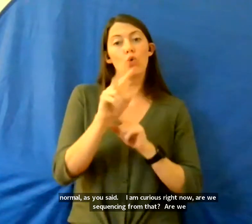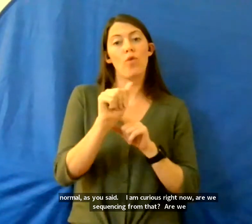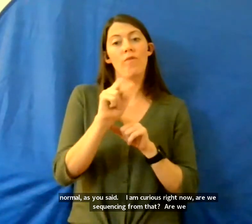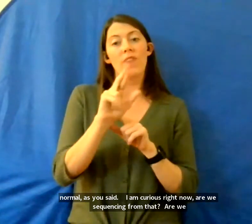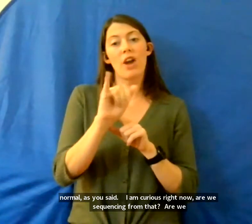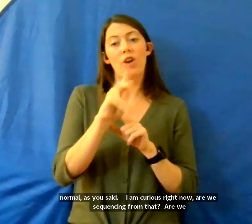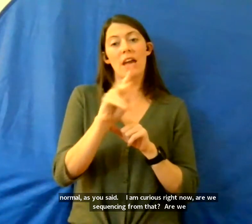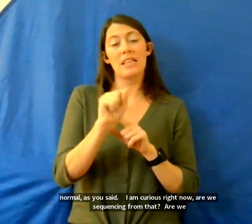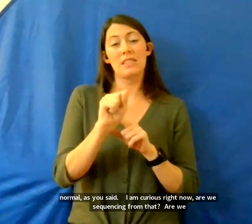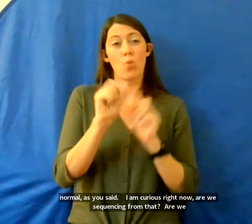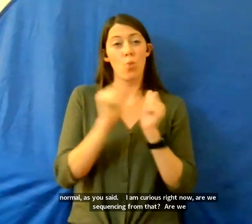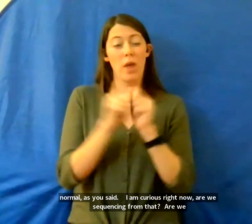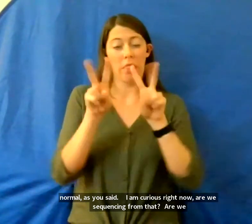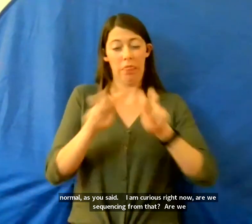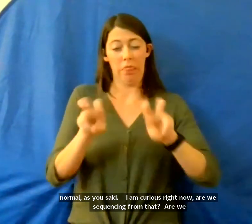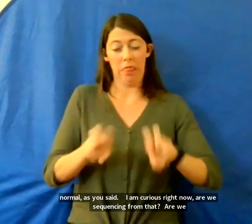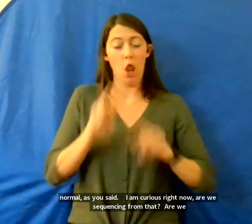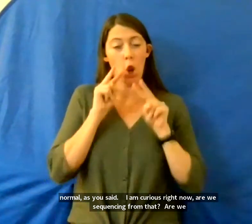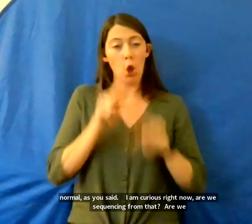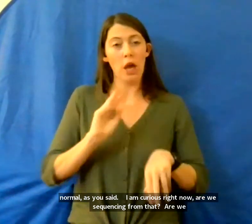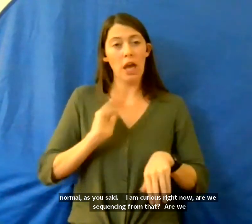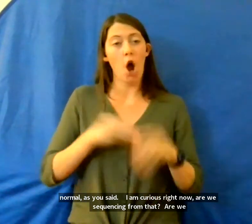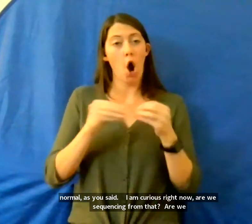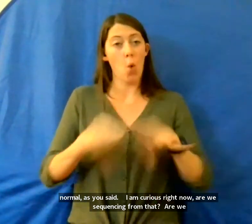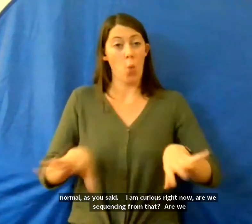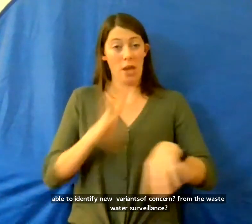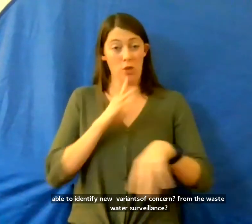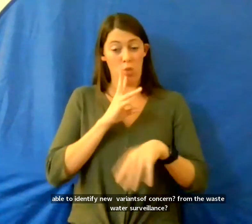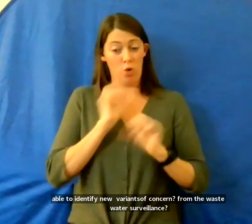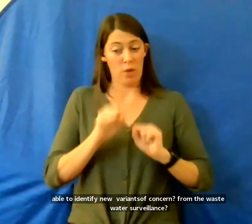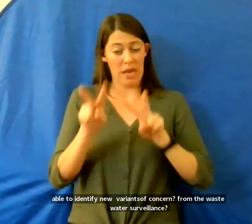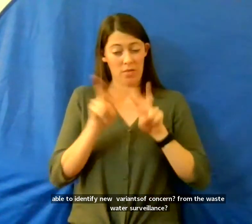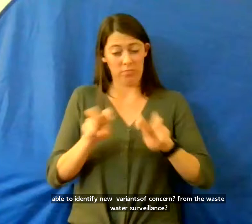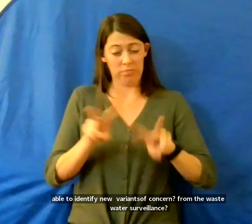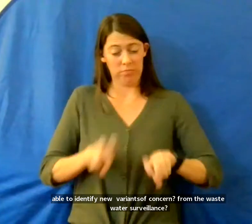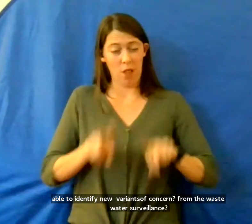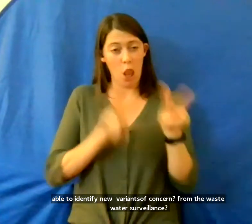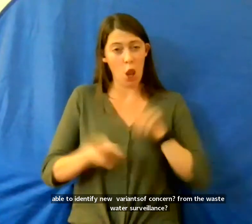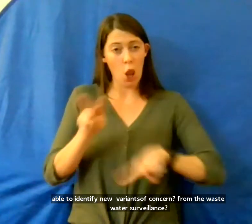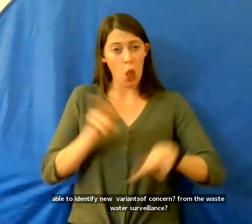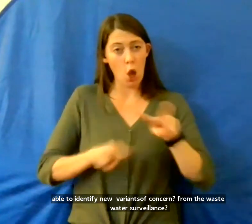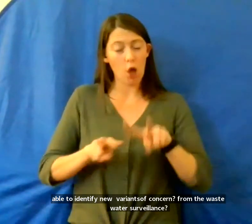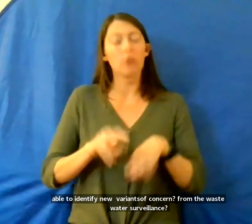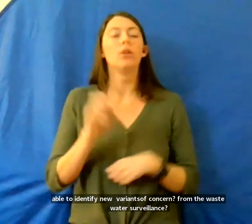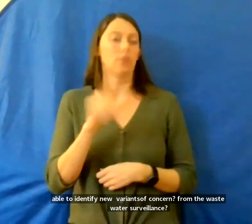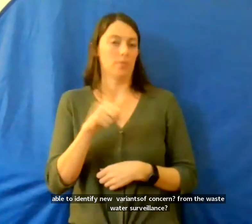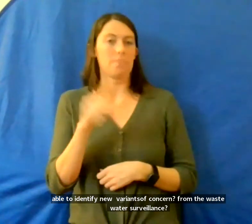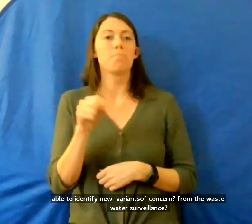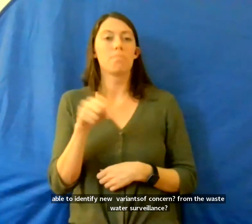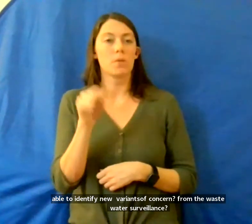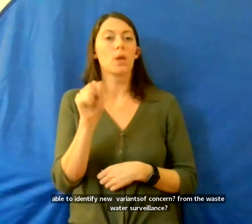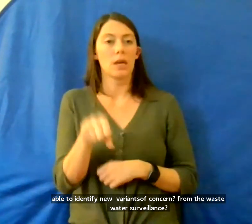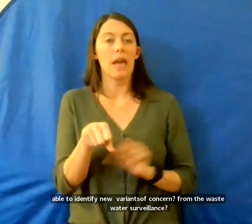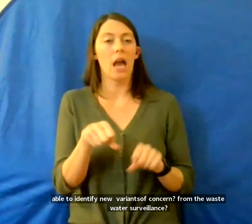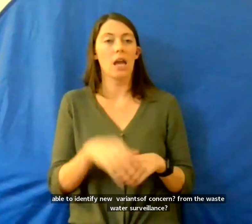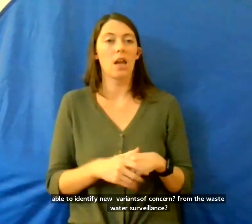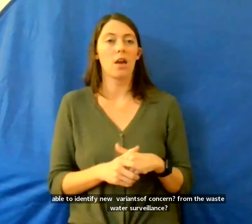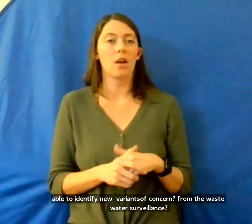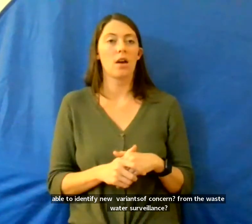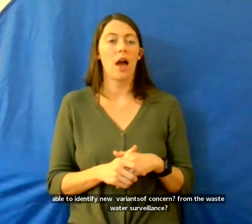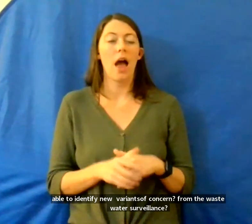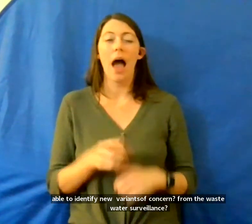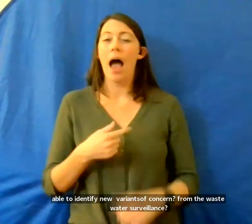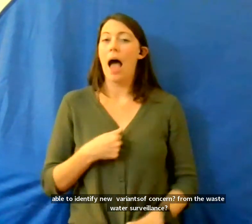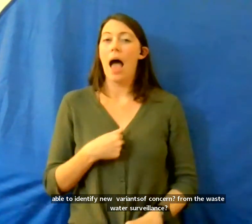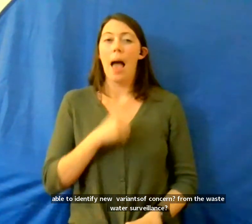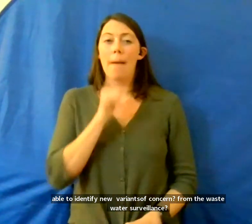wastewater surveillance? Yeah, you can sequence those specimens. I am not sure how much of the